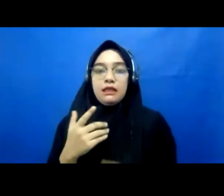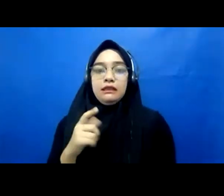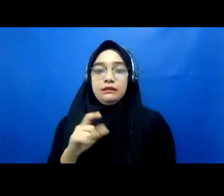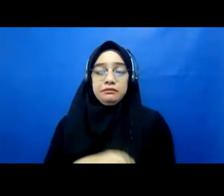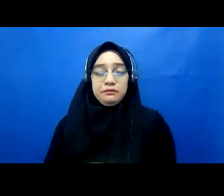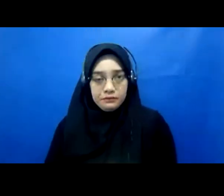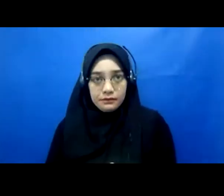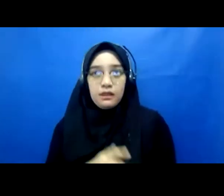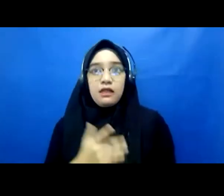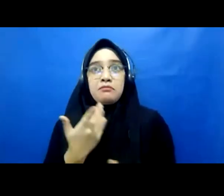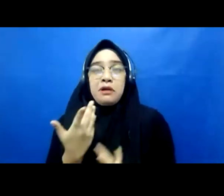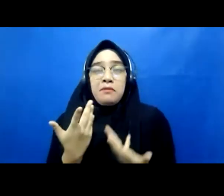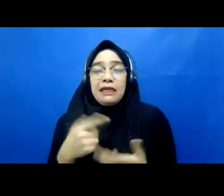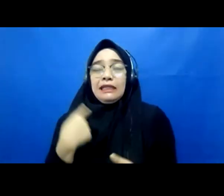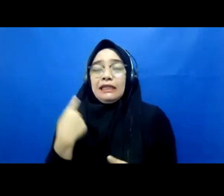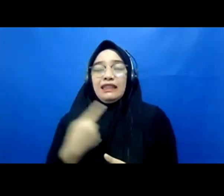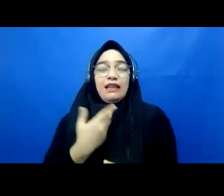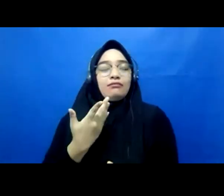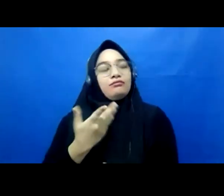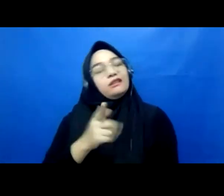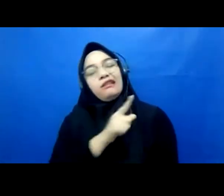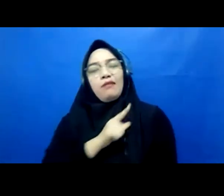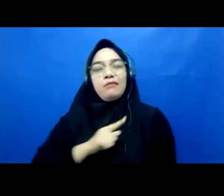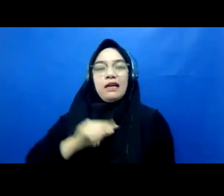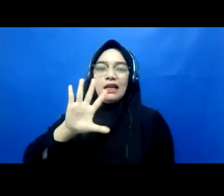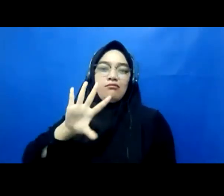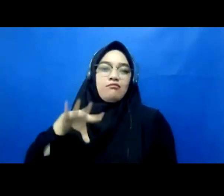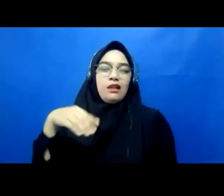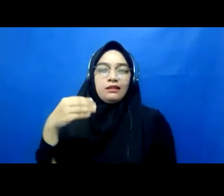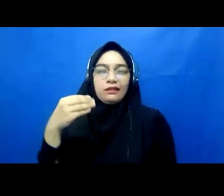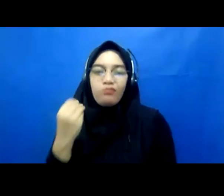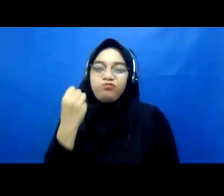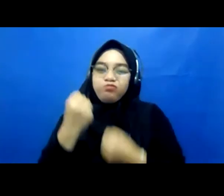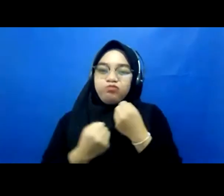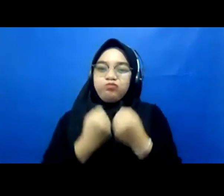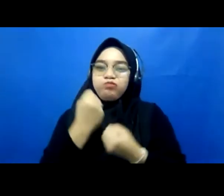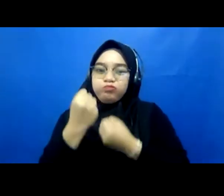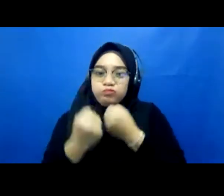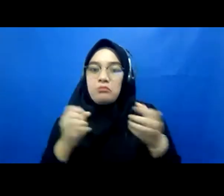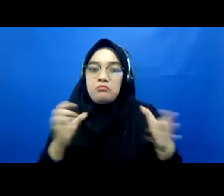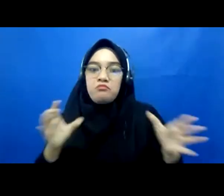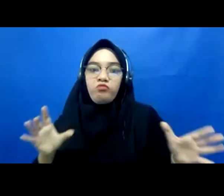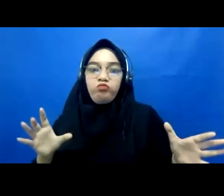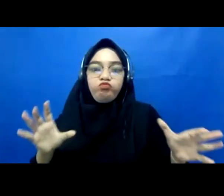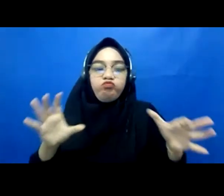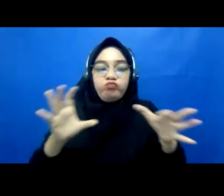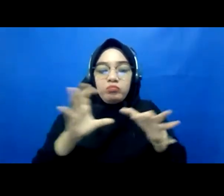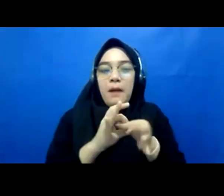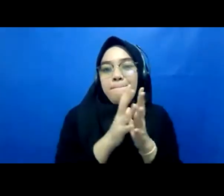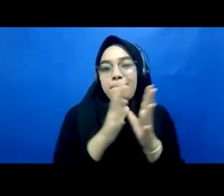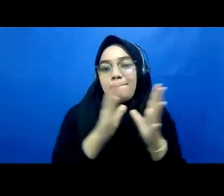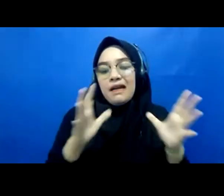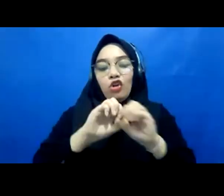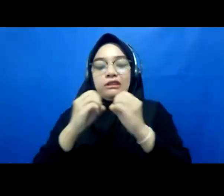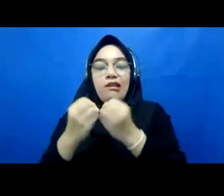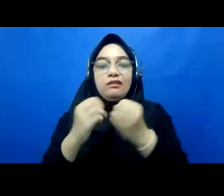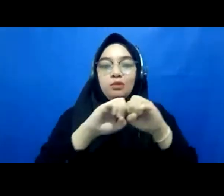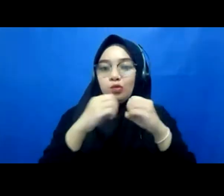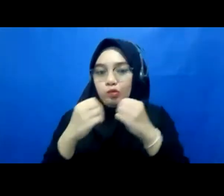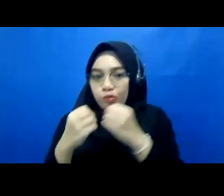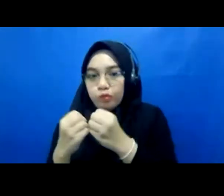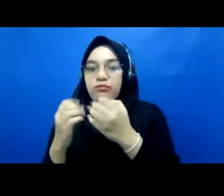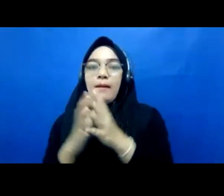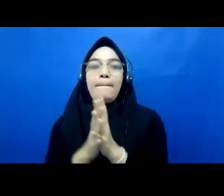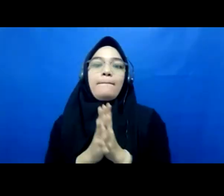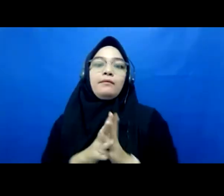past 5 years. And partnering with those organizations is a key part for us. So larger employers who